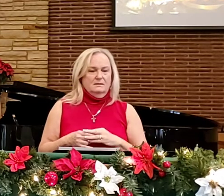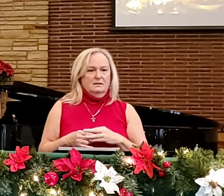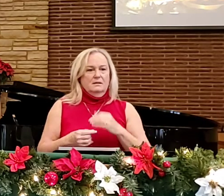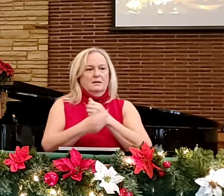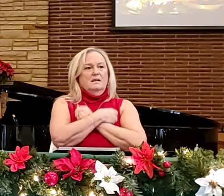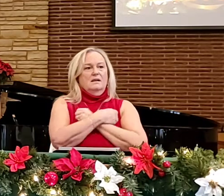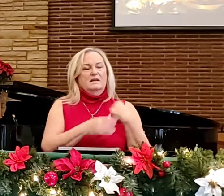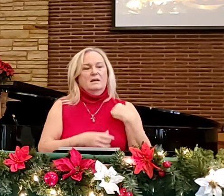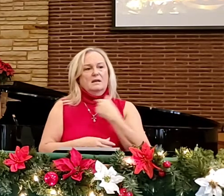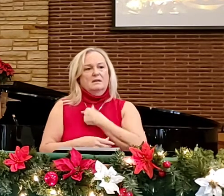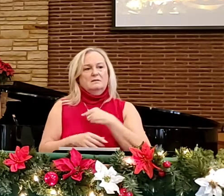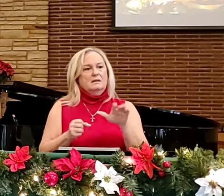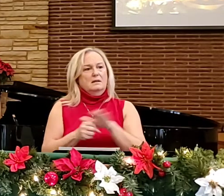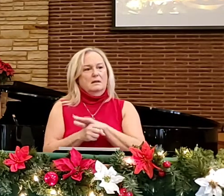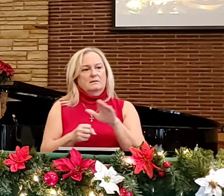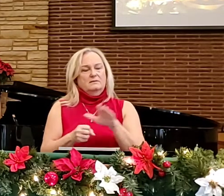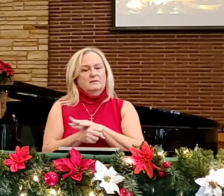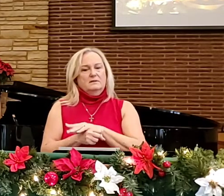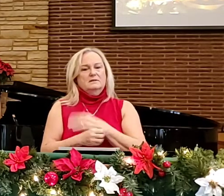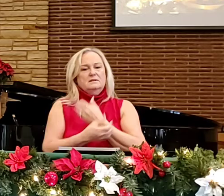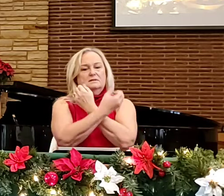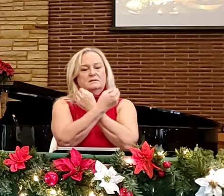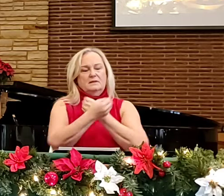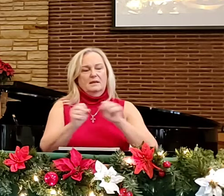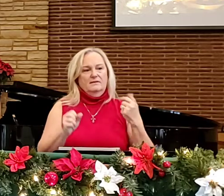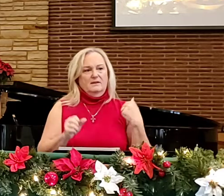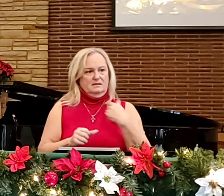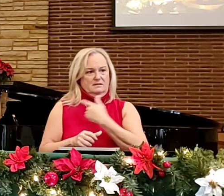loving us enough to save us.